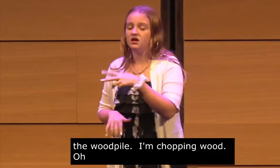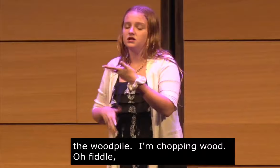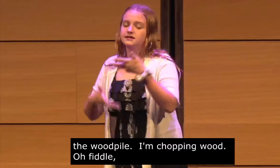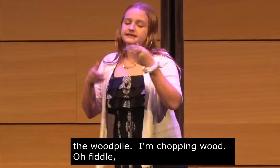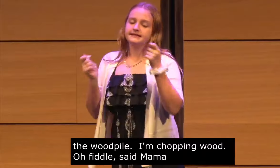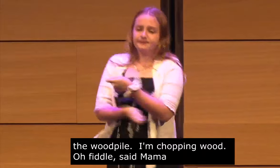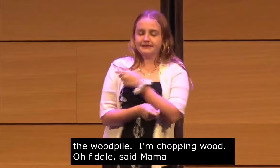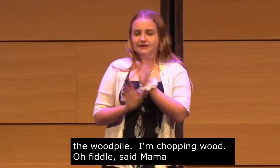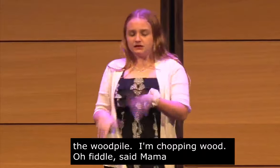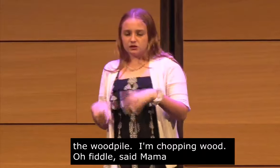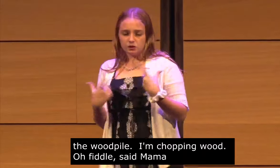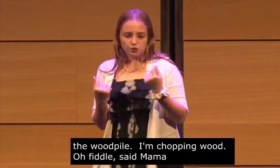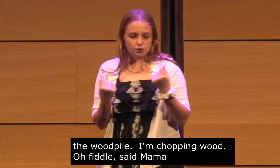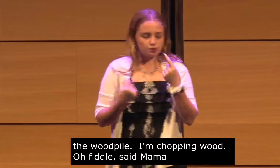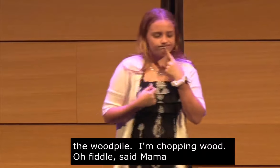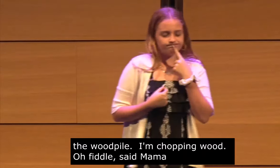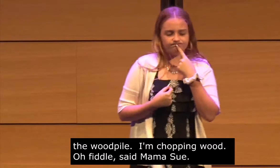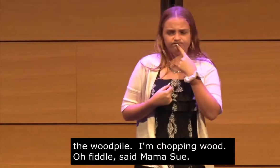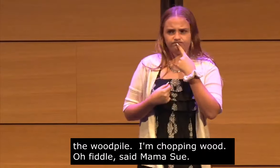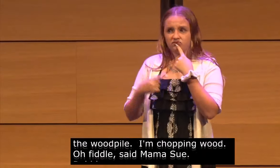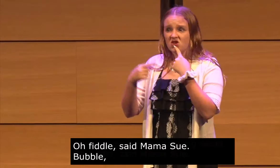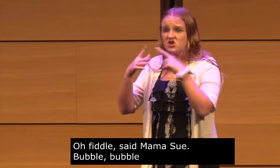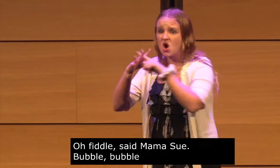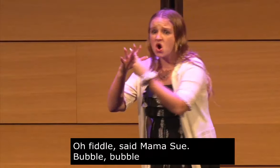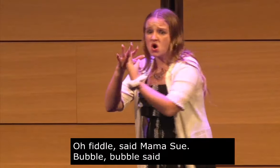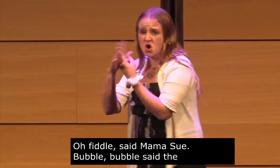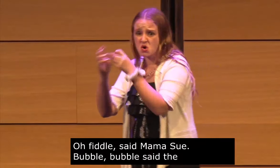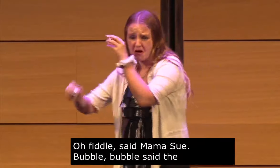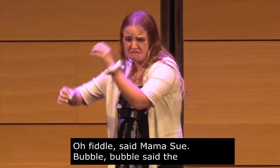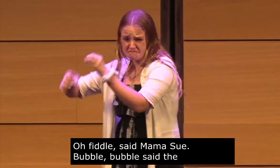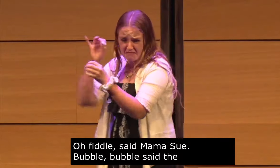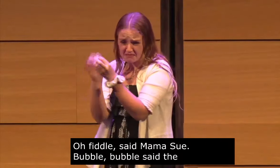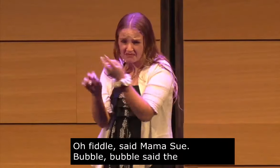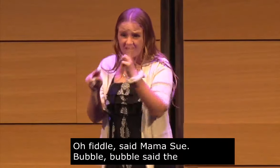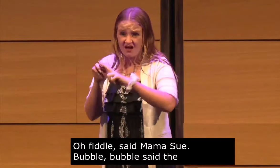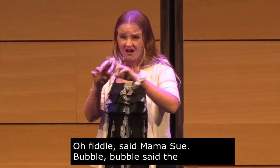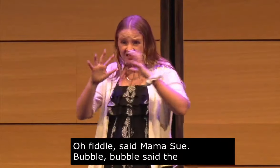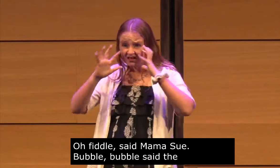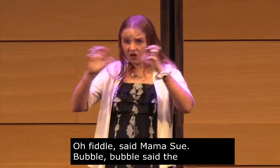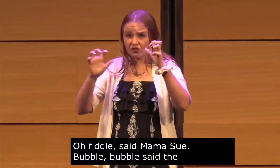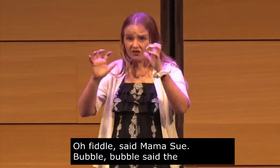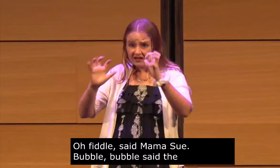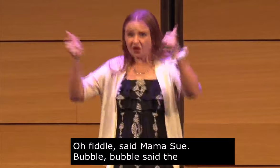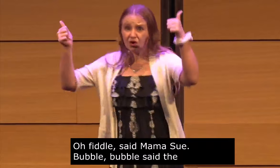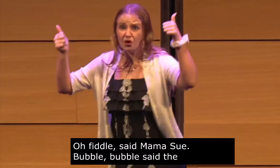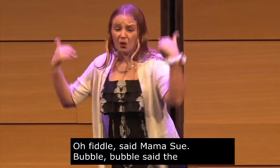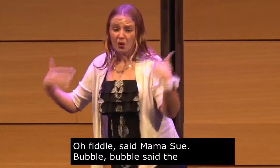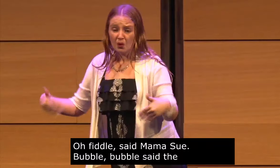"Oh, fiddle," said Mama Sue. "Bubble, bubble," said the stew, a little louder.